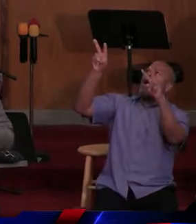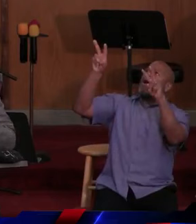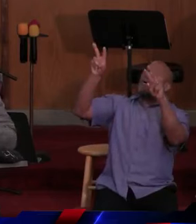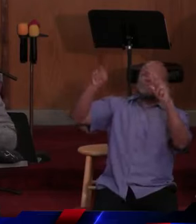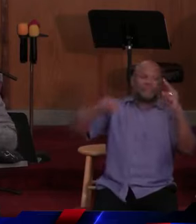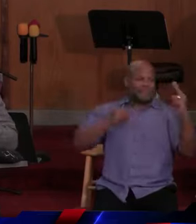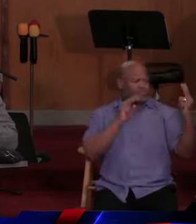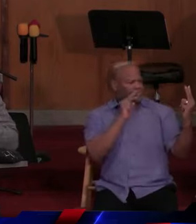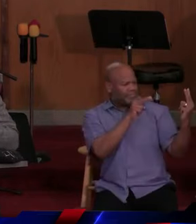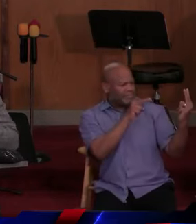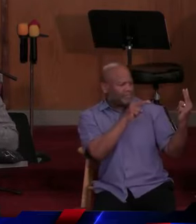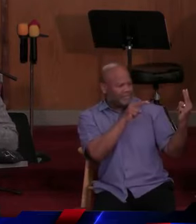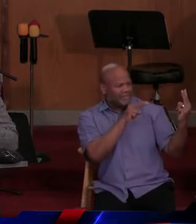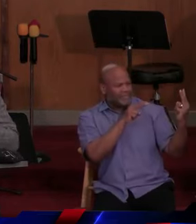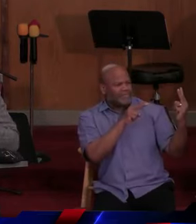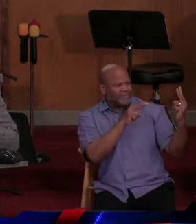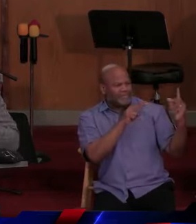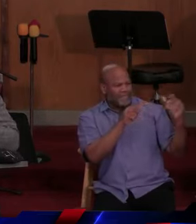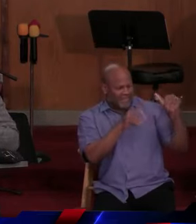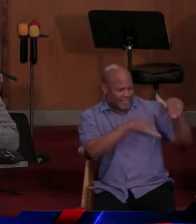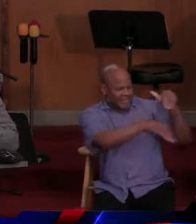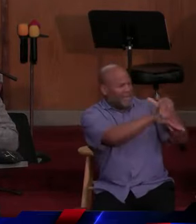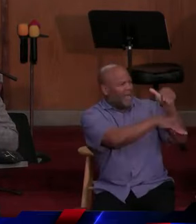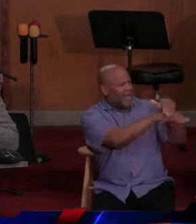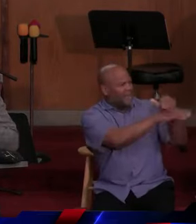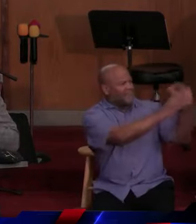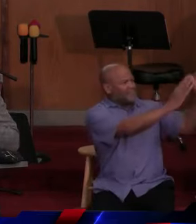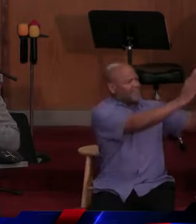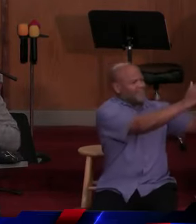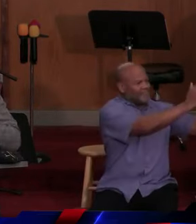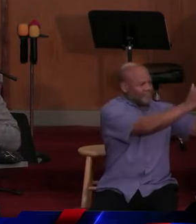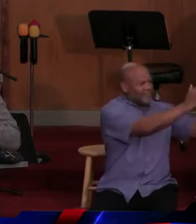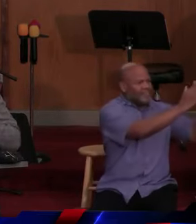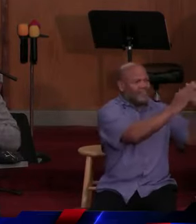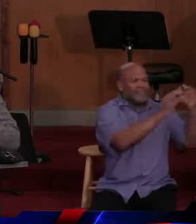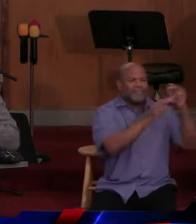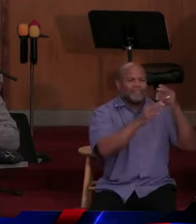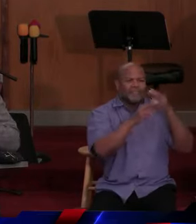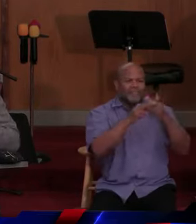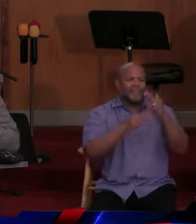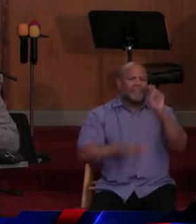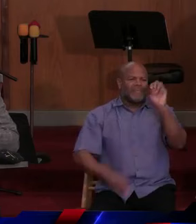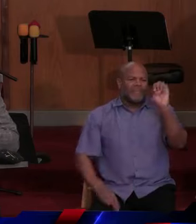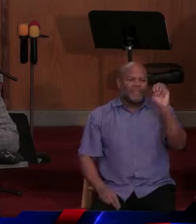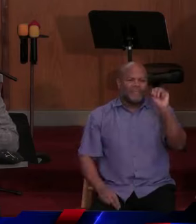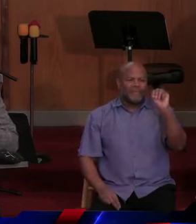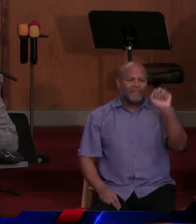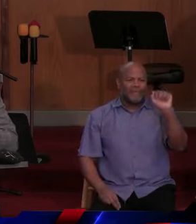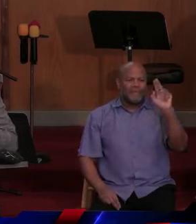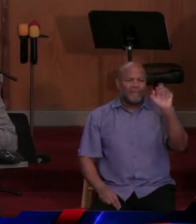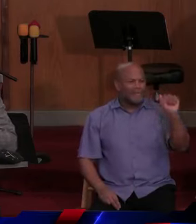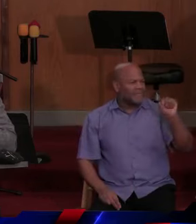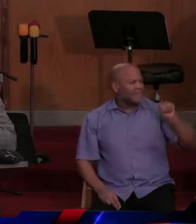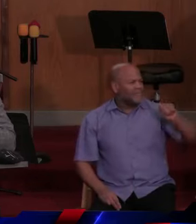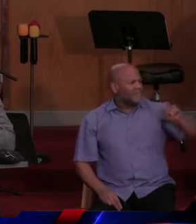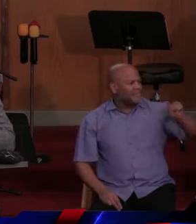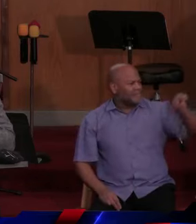them went that same night to a village called Emmaus, which was from Jerusalem